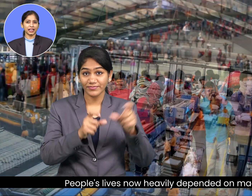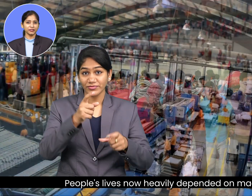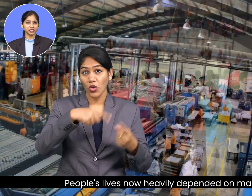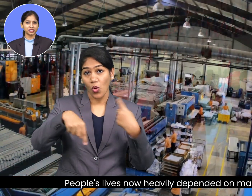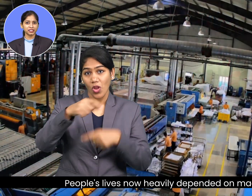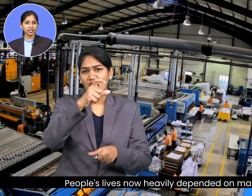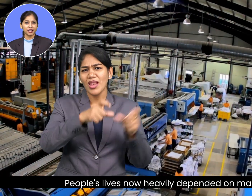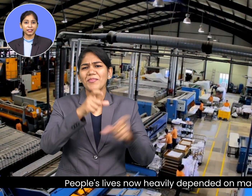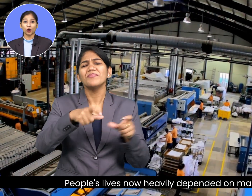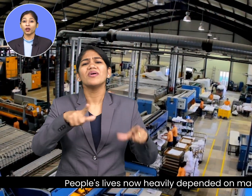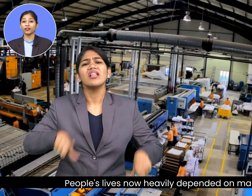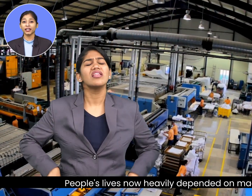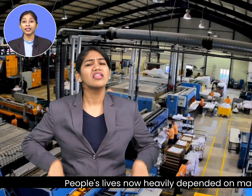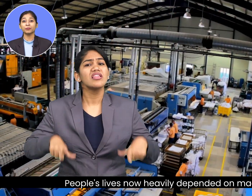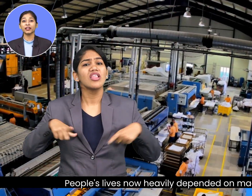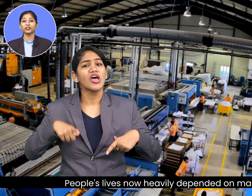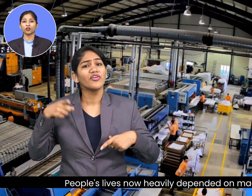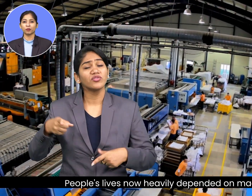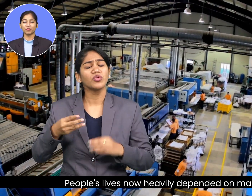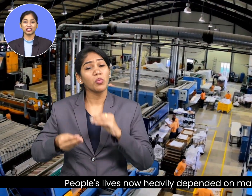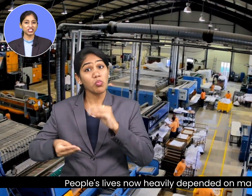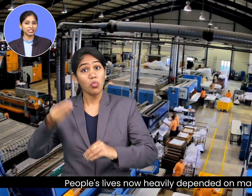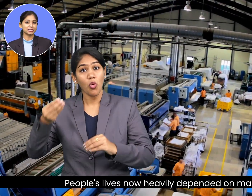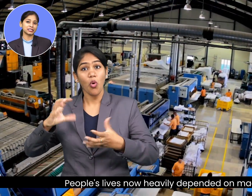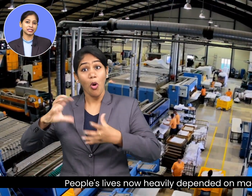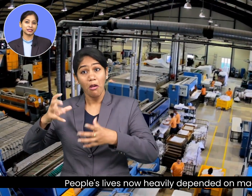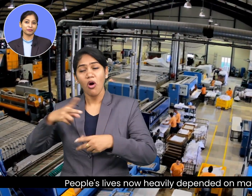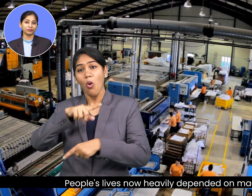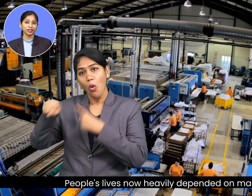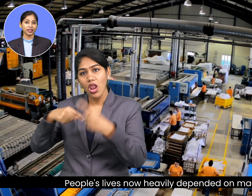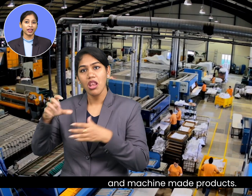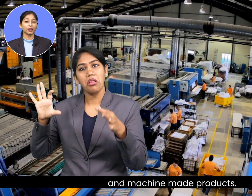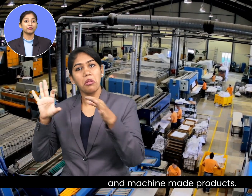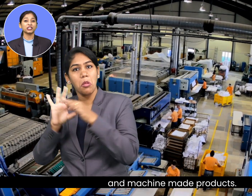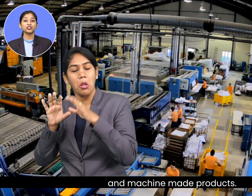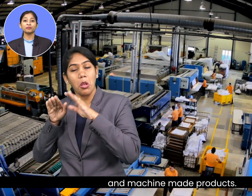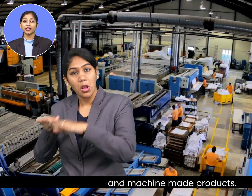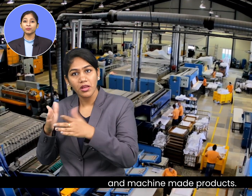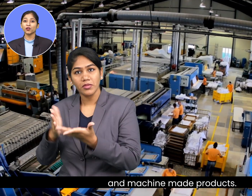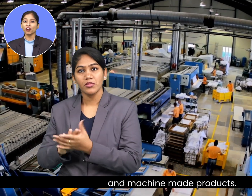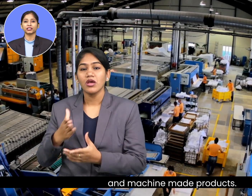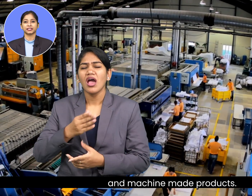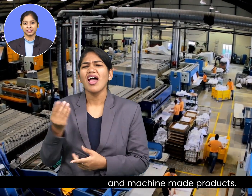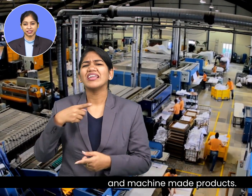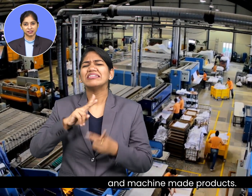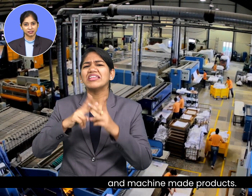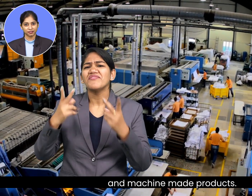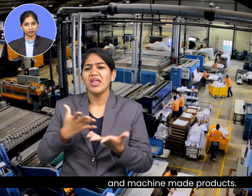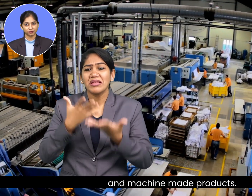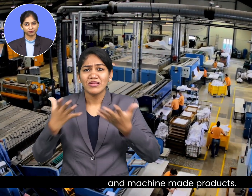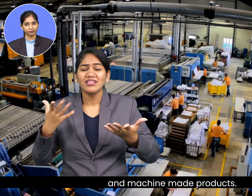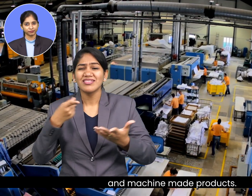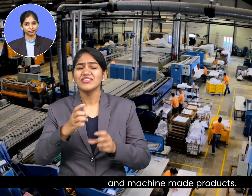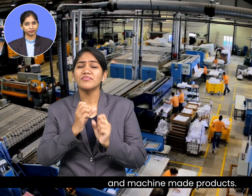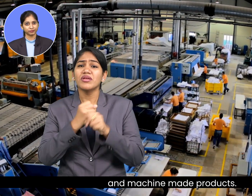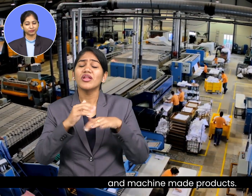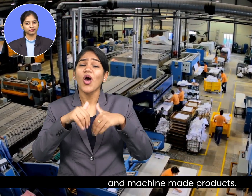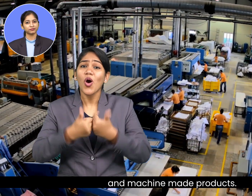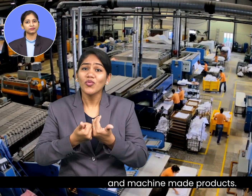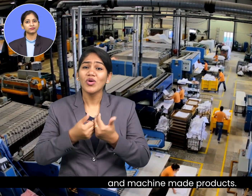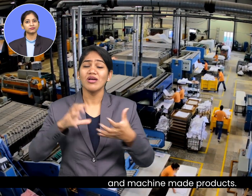People's lives now heavily depended on machines and machine-made products.